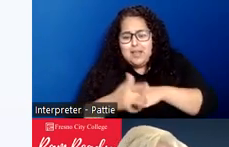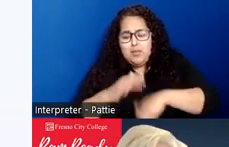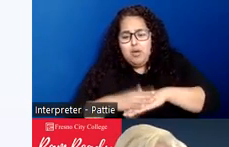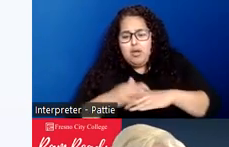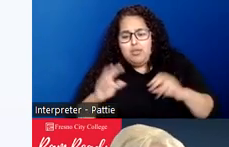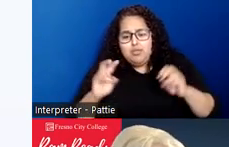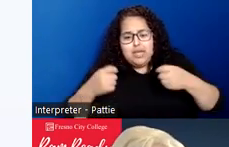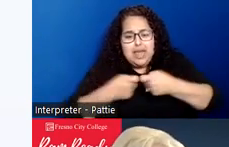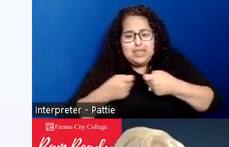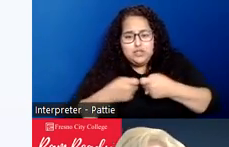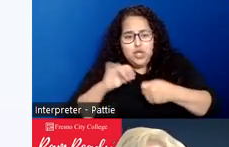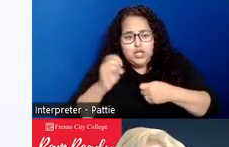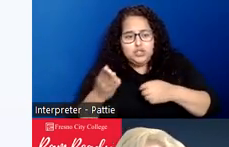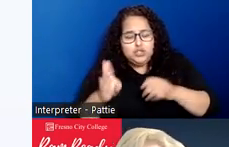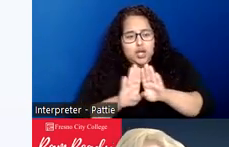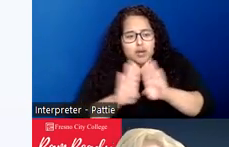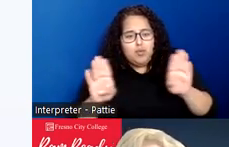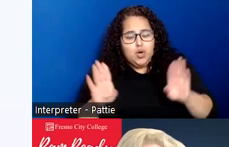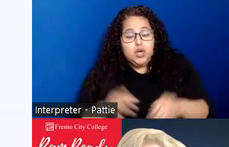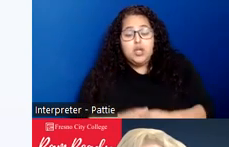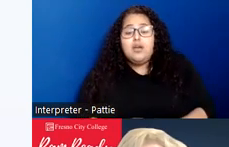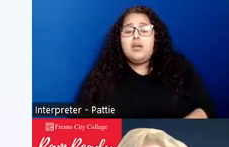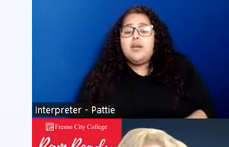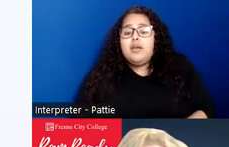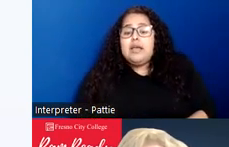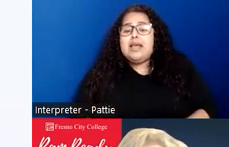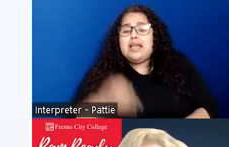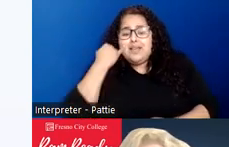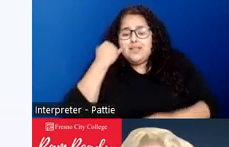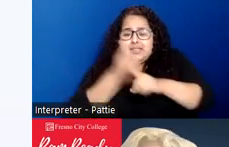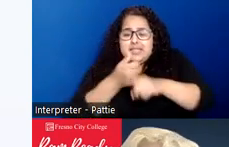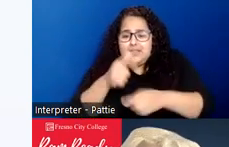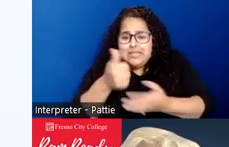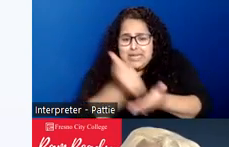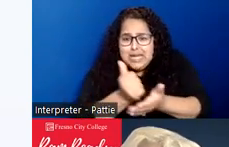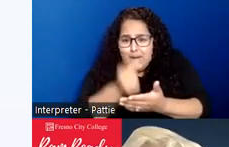electronics jobs board. If you need help for a